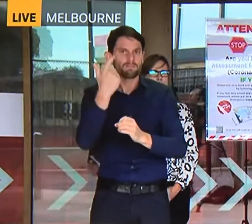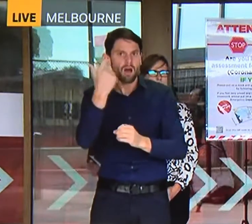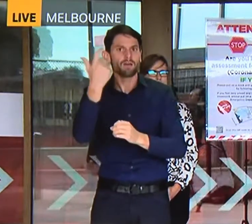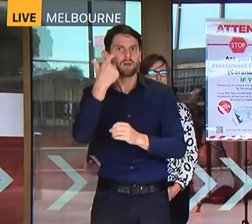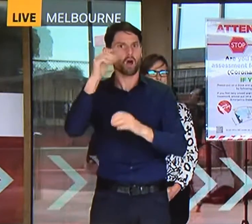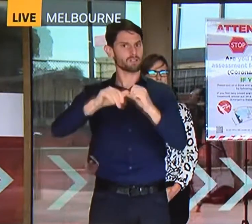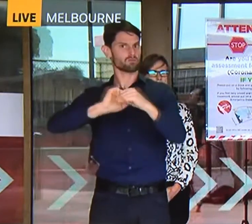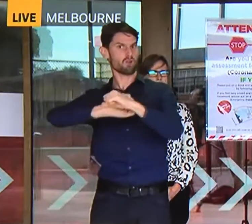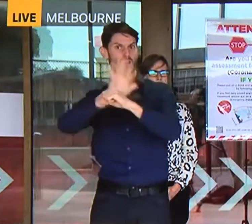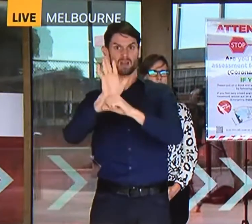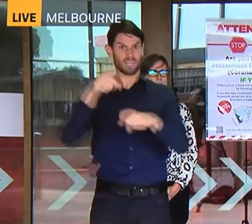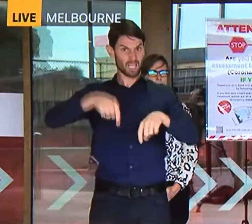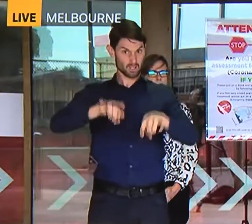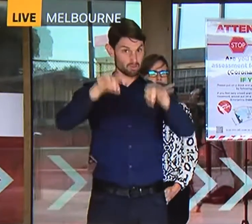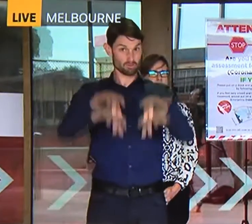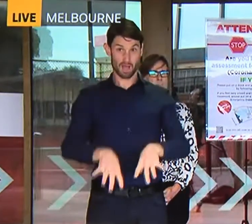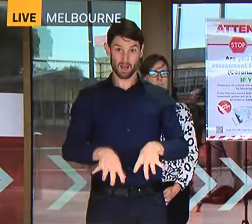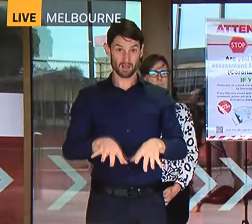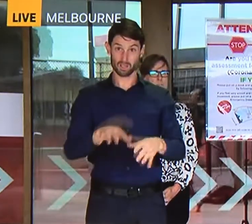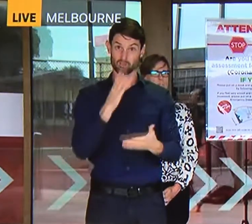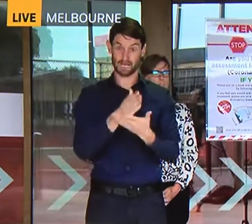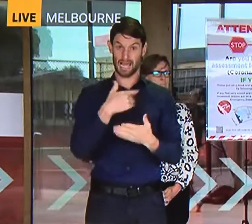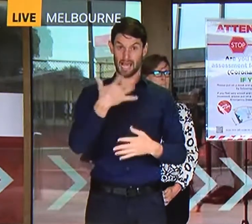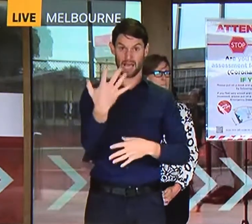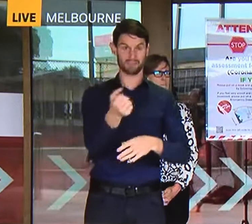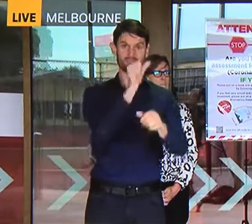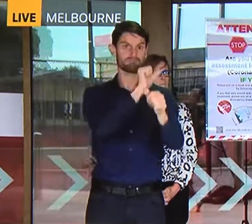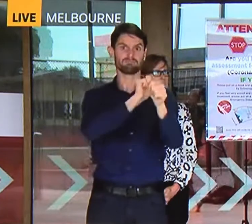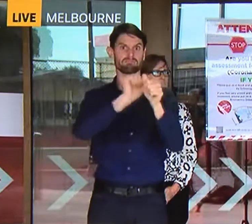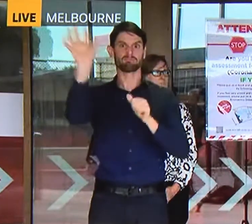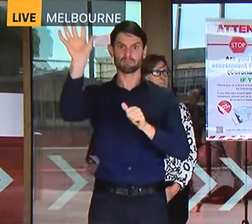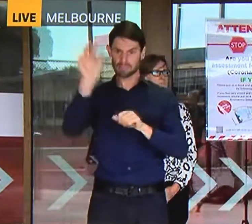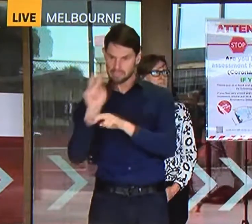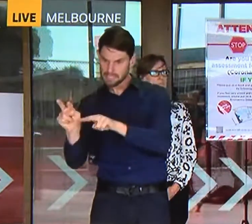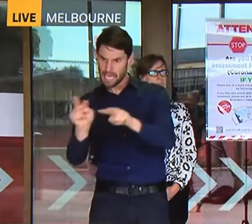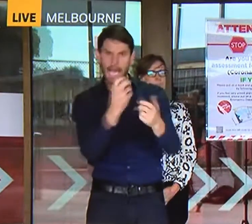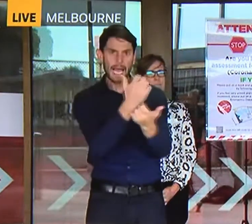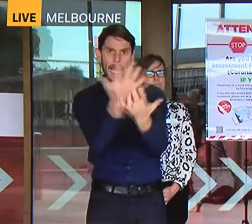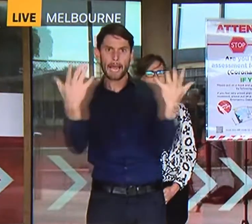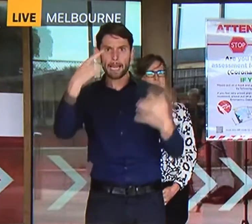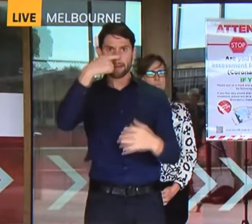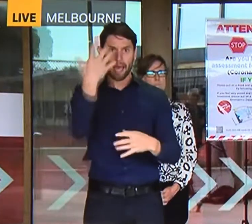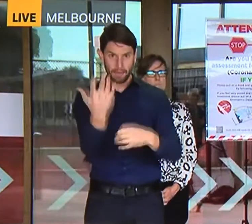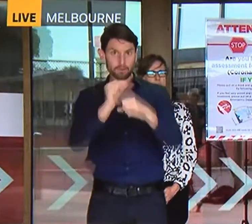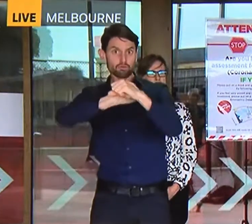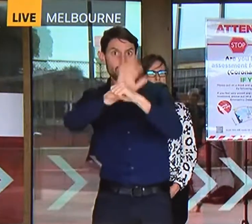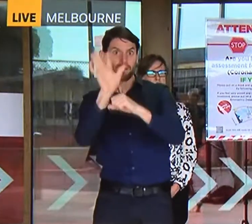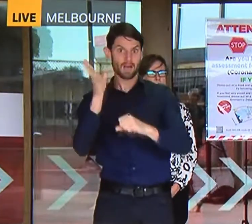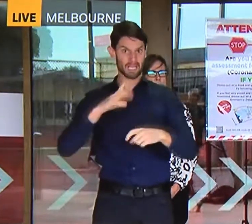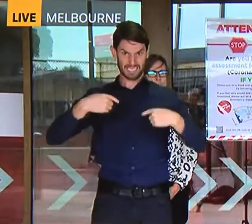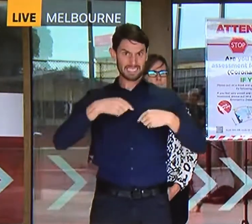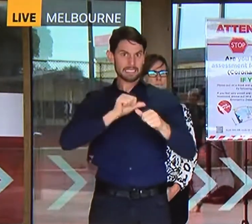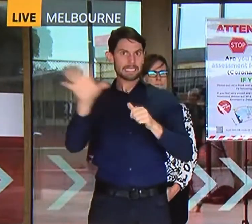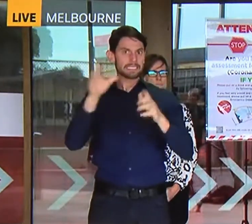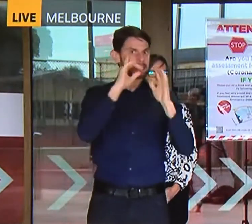we have one of the best analyses of the real rate of infection in the community. It then allows